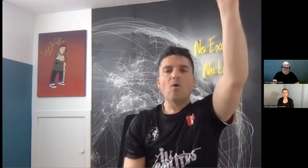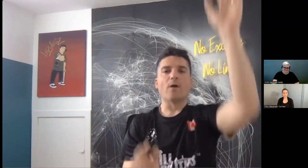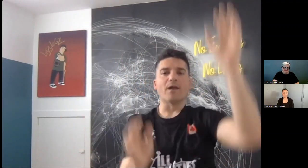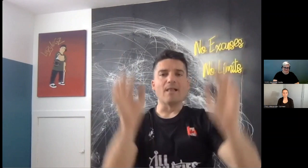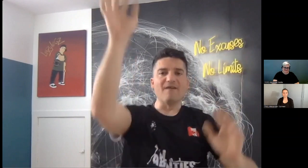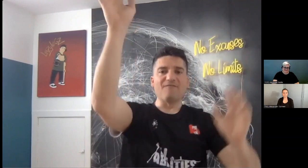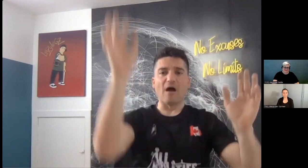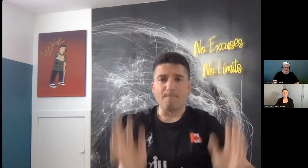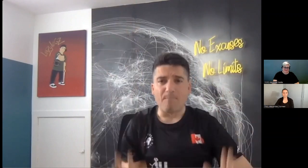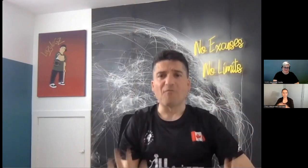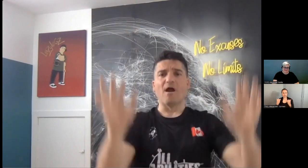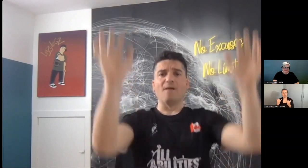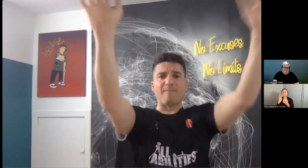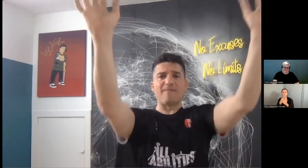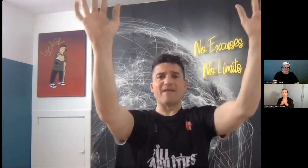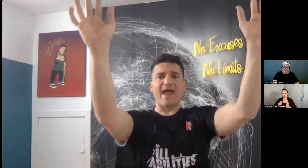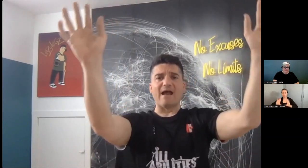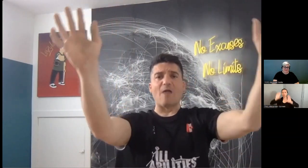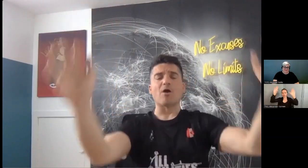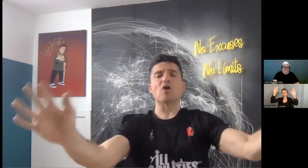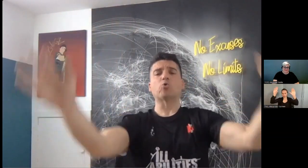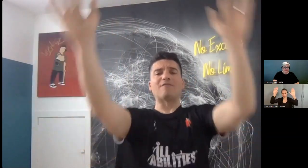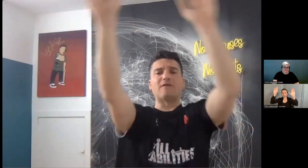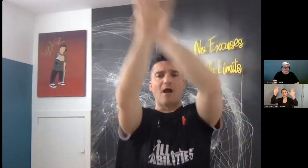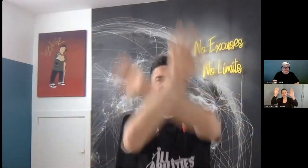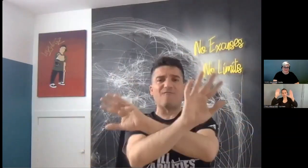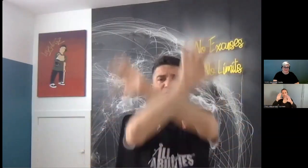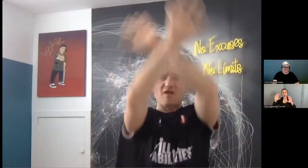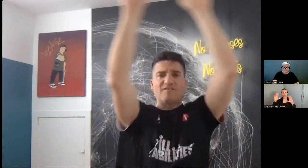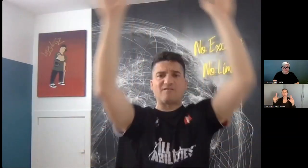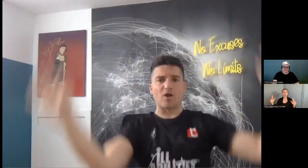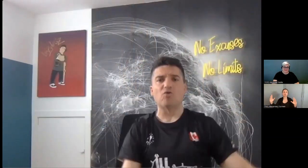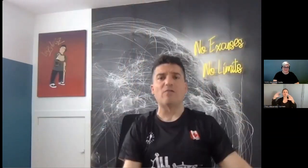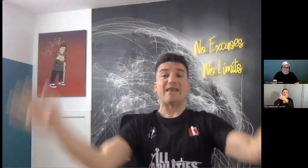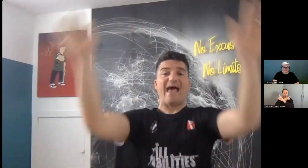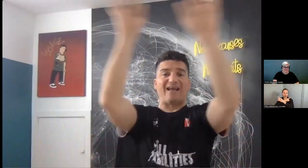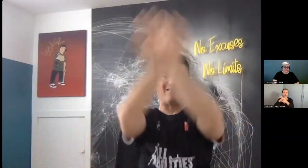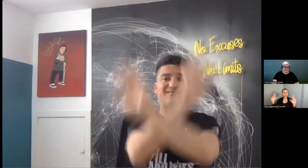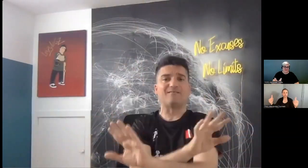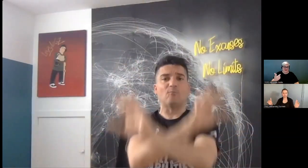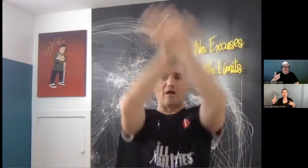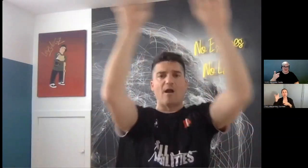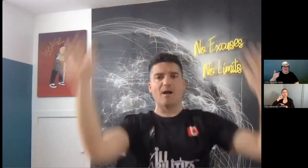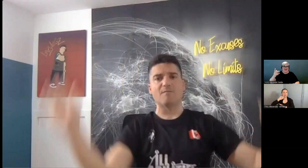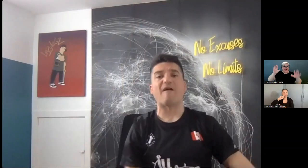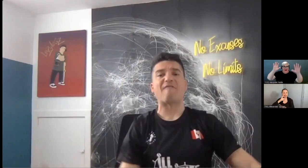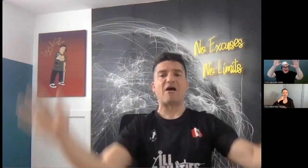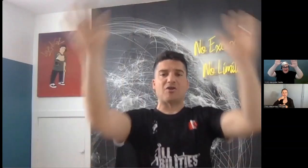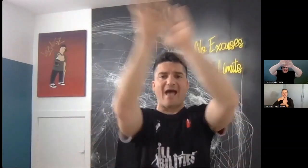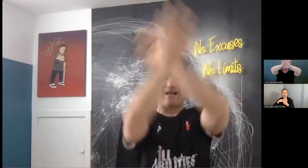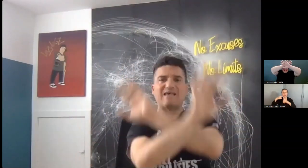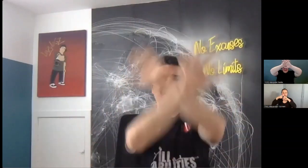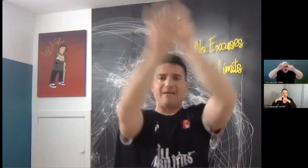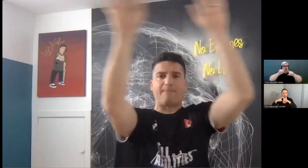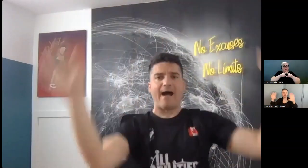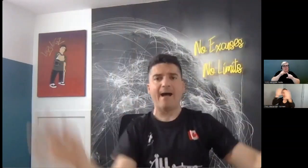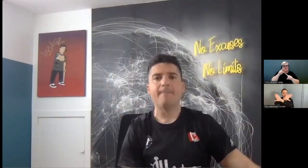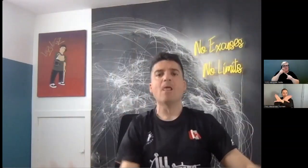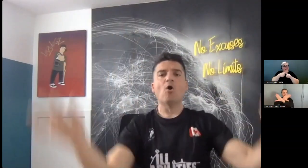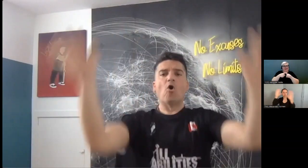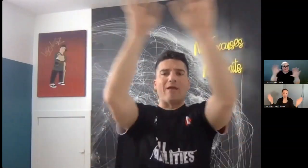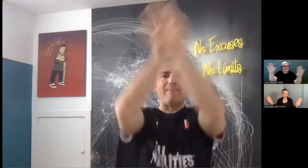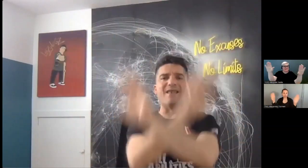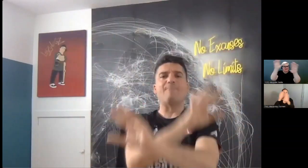And now we're gonna lift both our arms up in the air and we're gonna cross our arms in front of us like an X with our arms. On va faire un X avec les